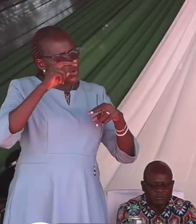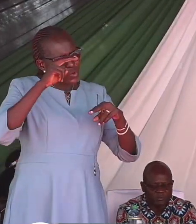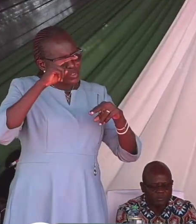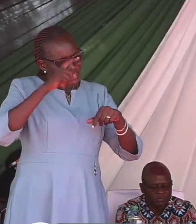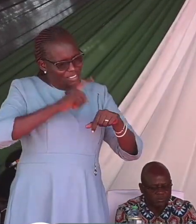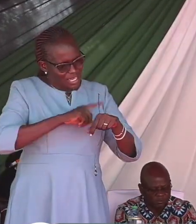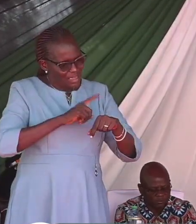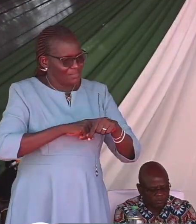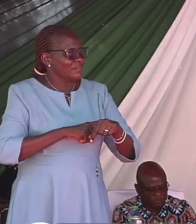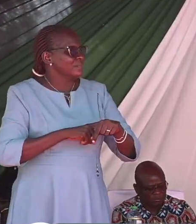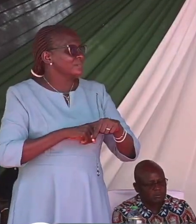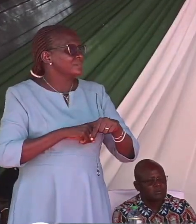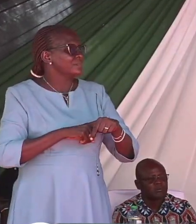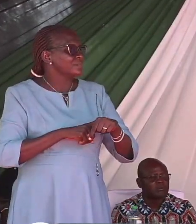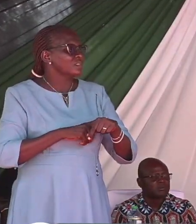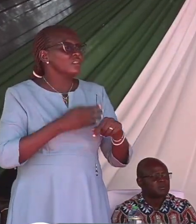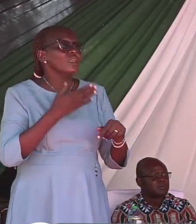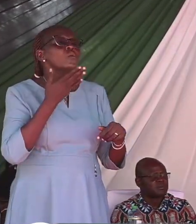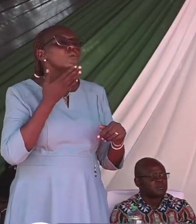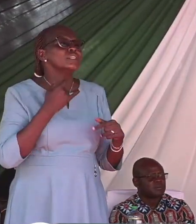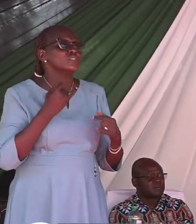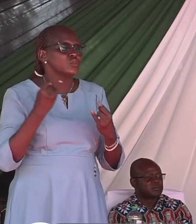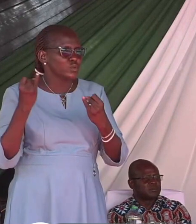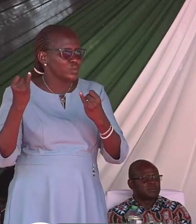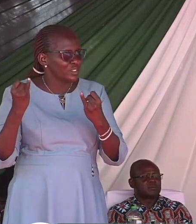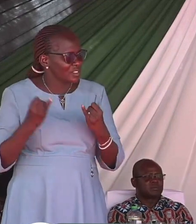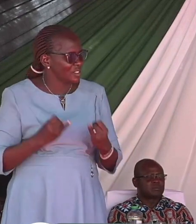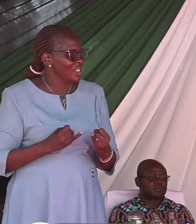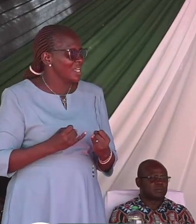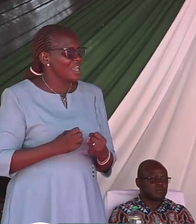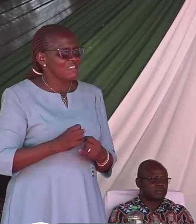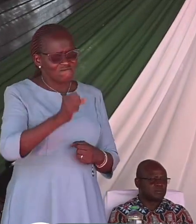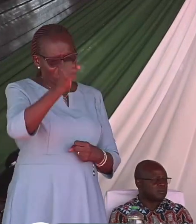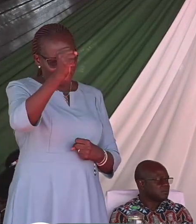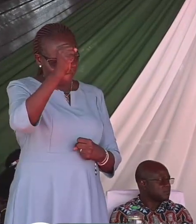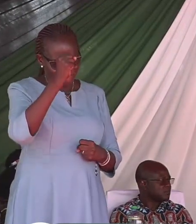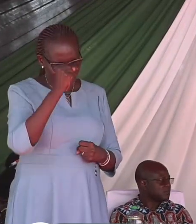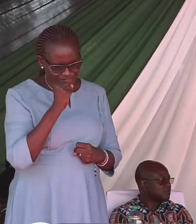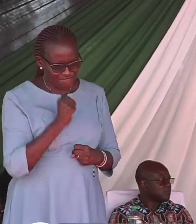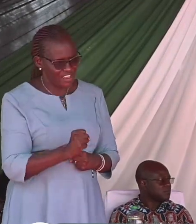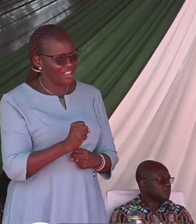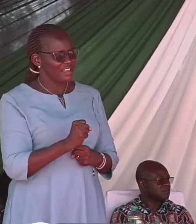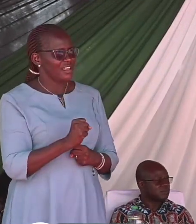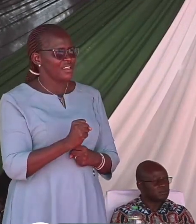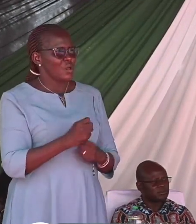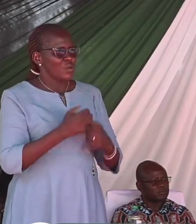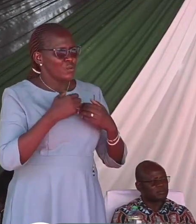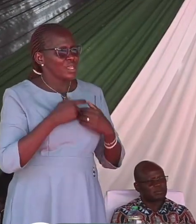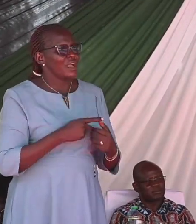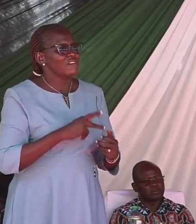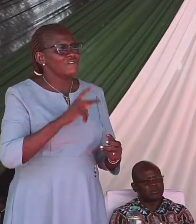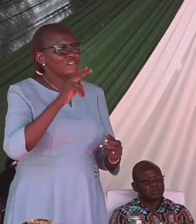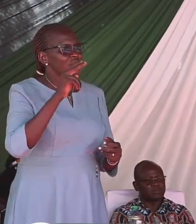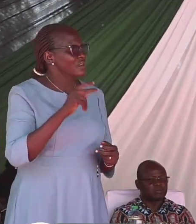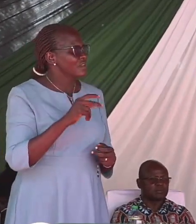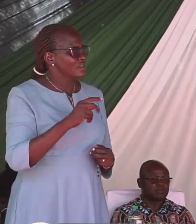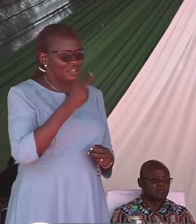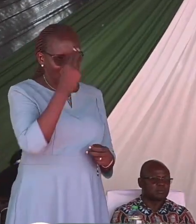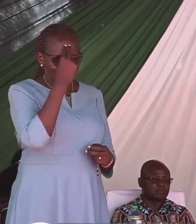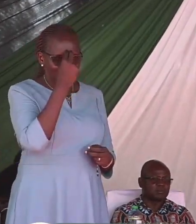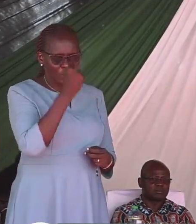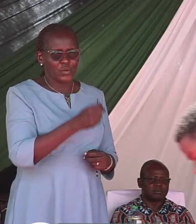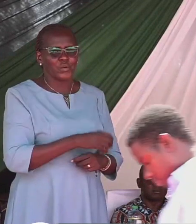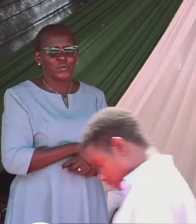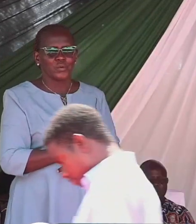happen. We now want to invite Kajiado, and we have also Narok. And oh, madam,